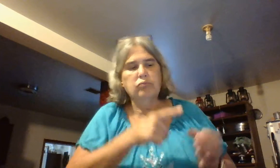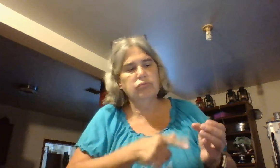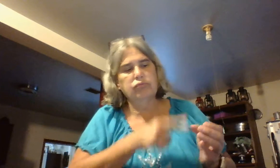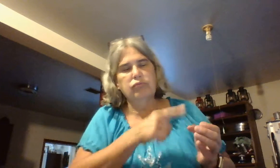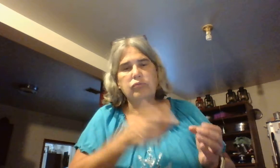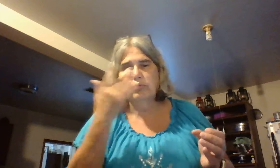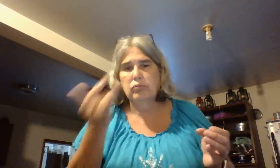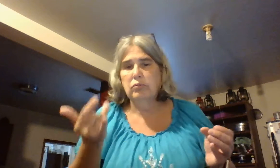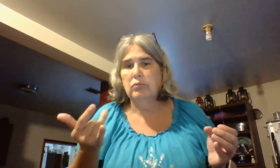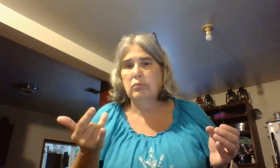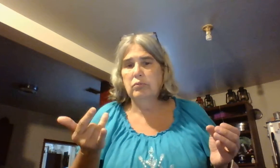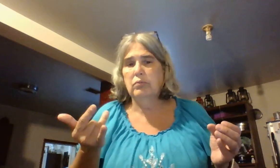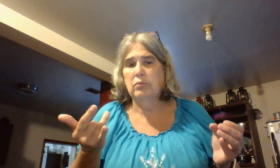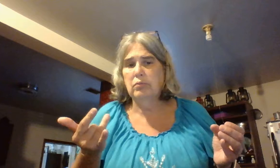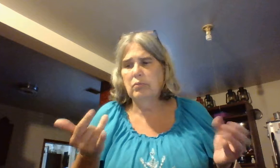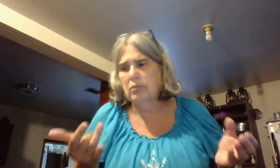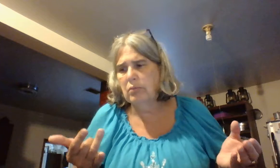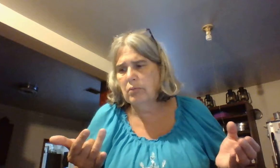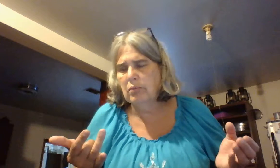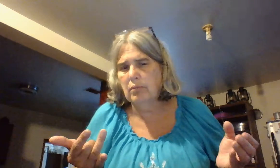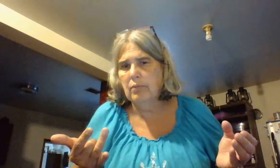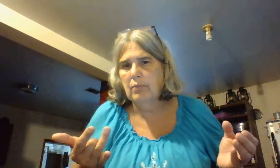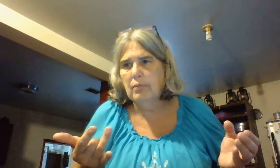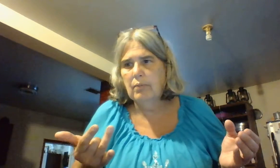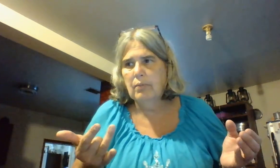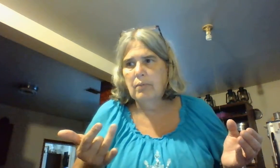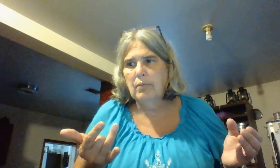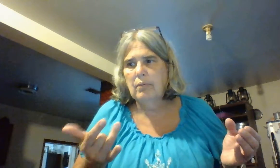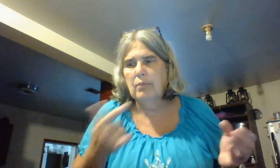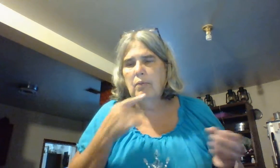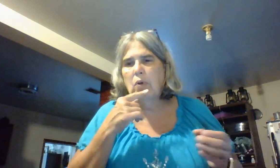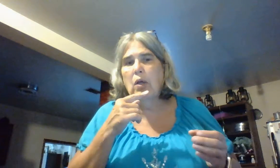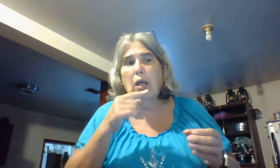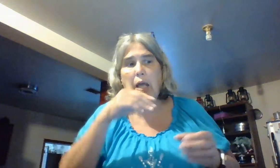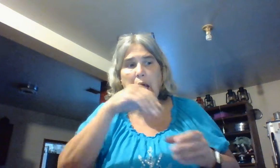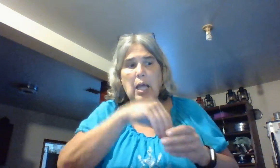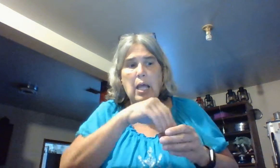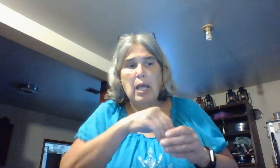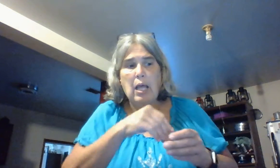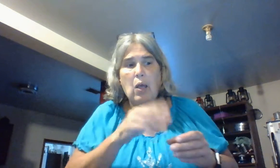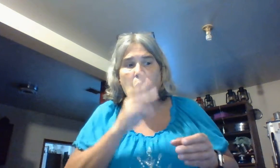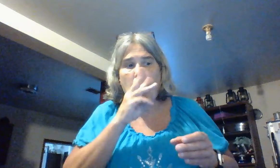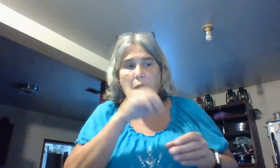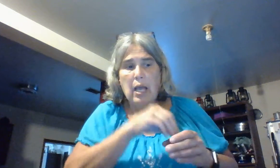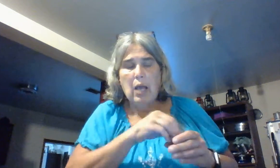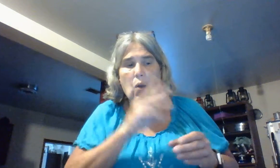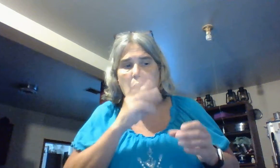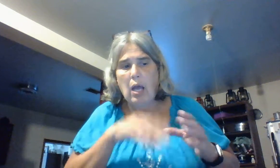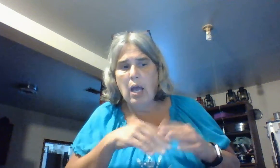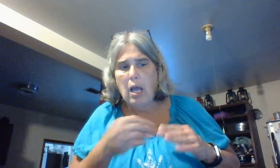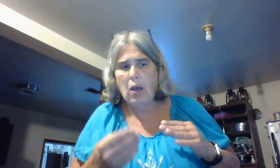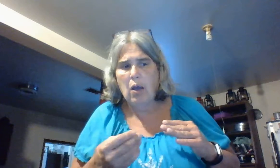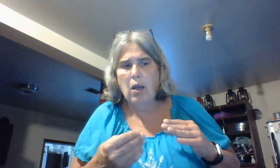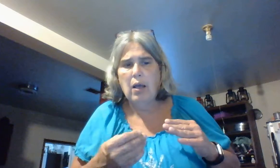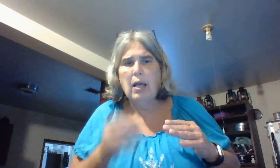It's like cooler on the inside and warmer on the outside. So it's like evaporating. Like